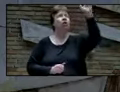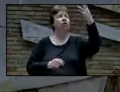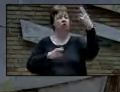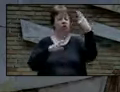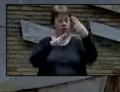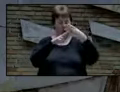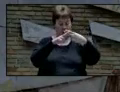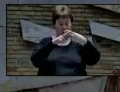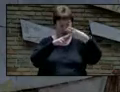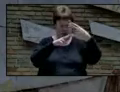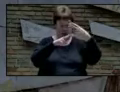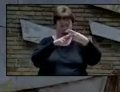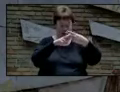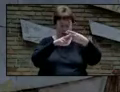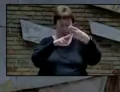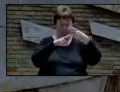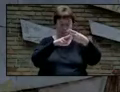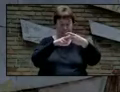call your